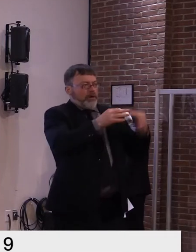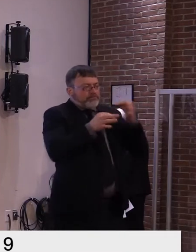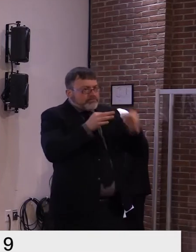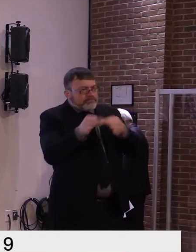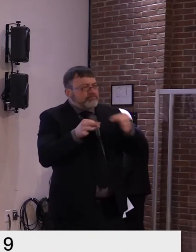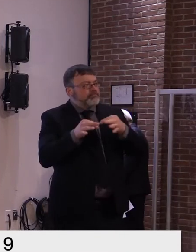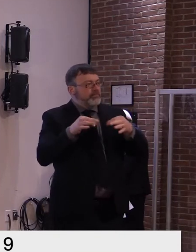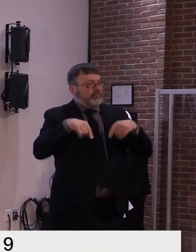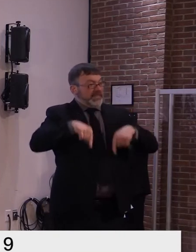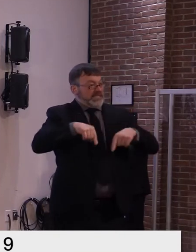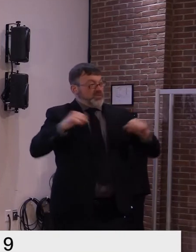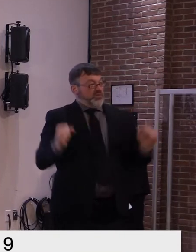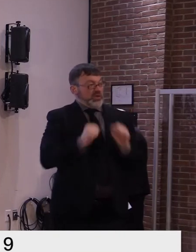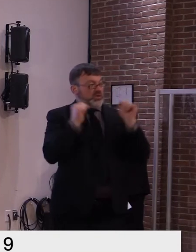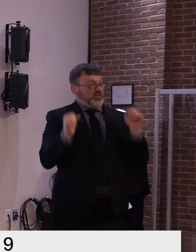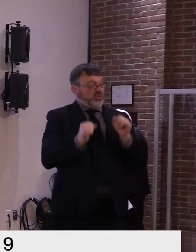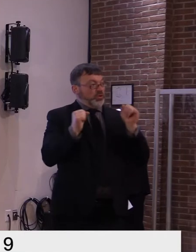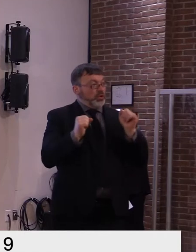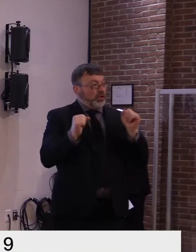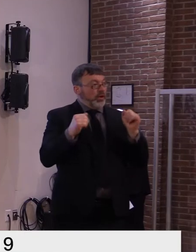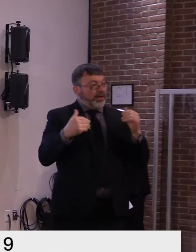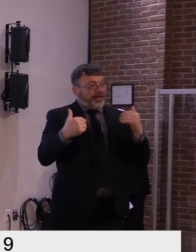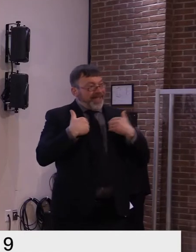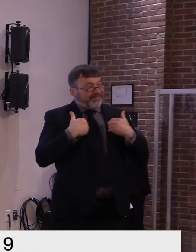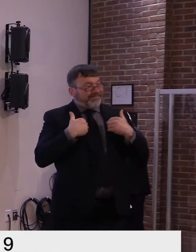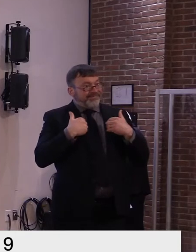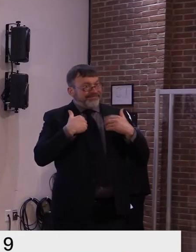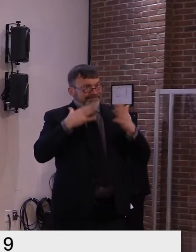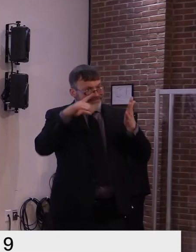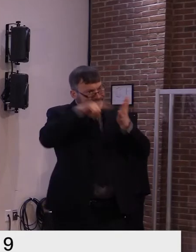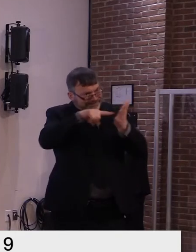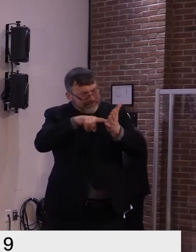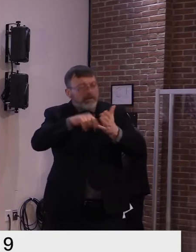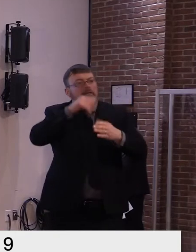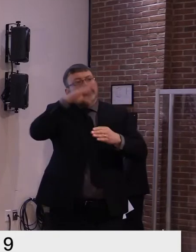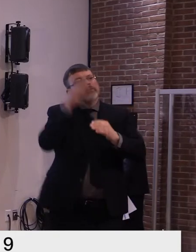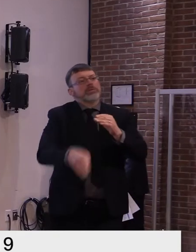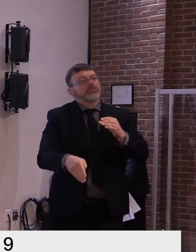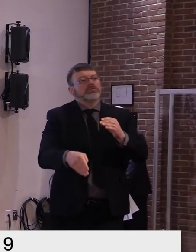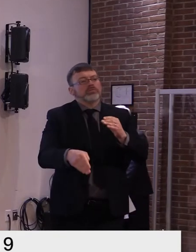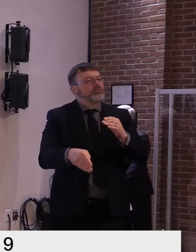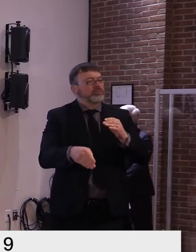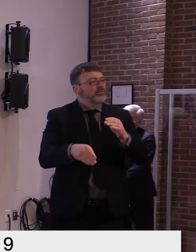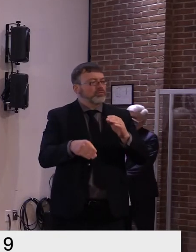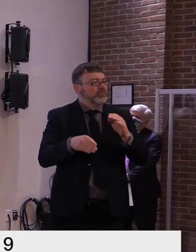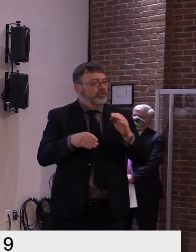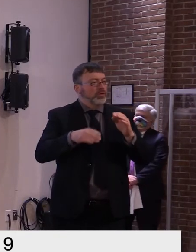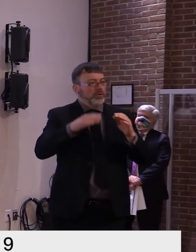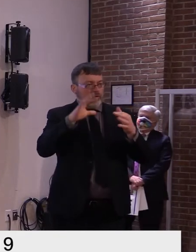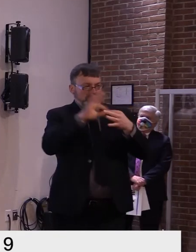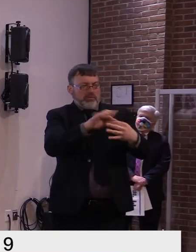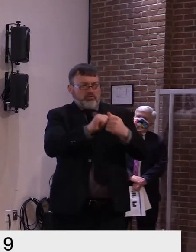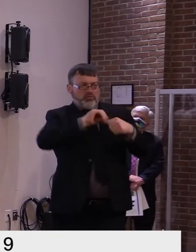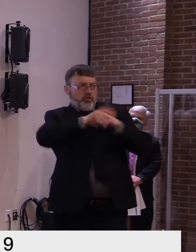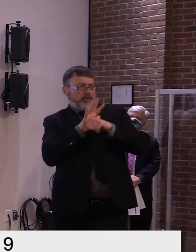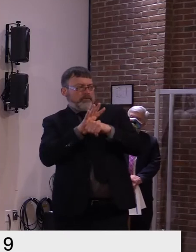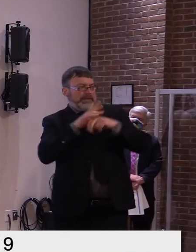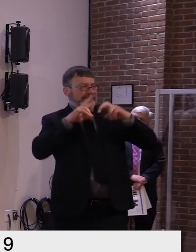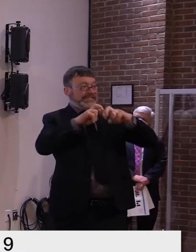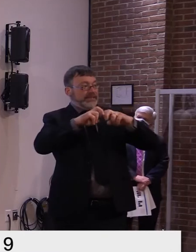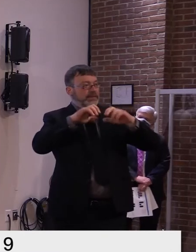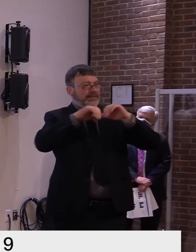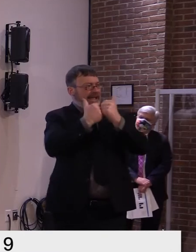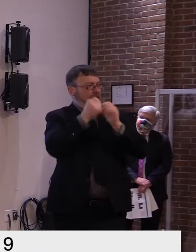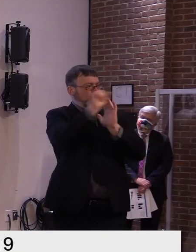to support that. The same concerns pertain to this variant as with the UK variant. It's